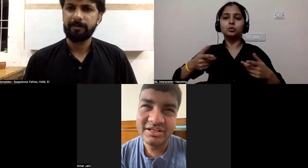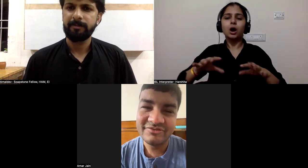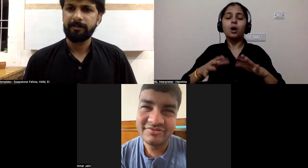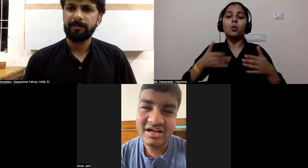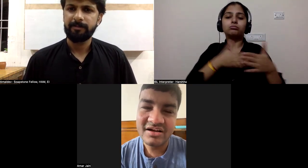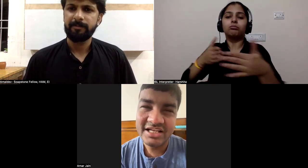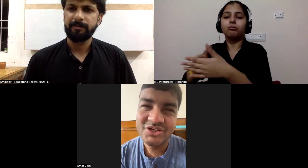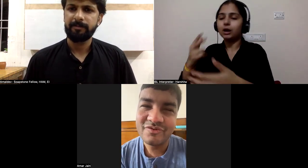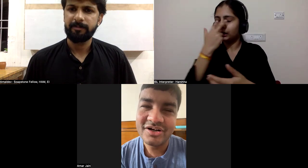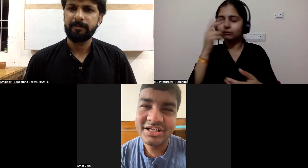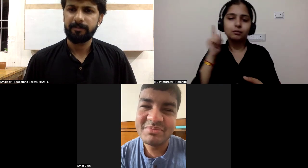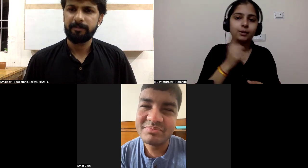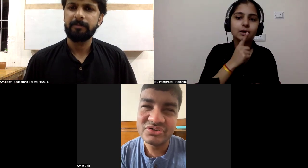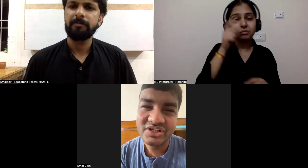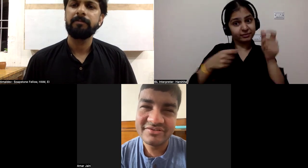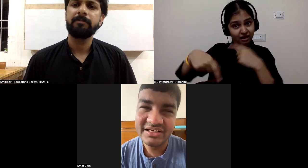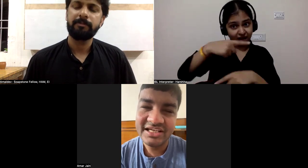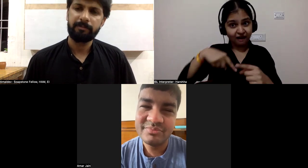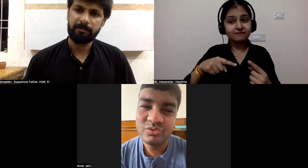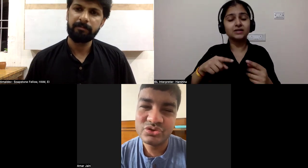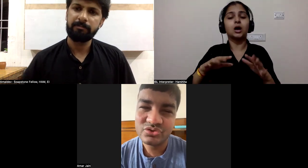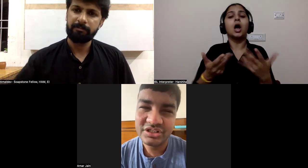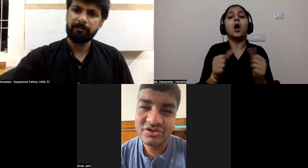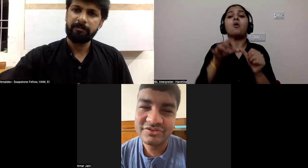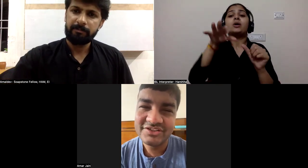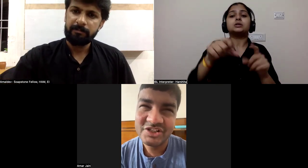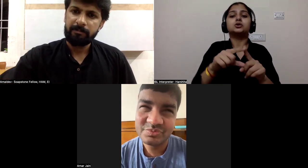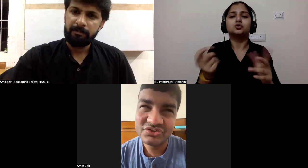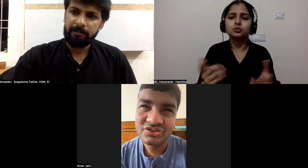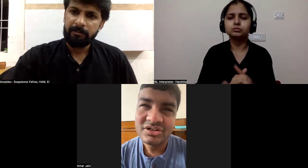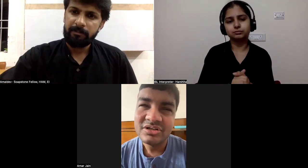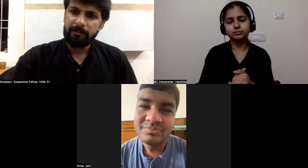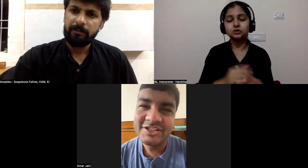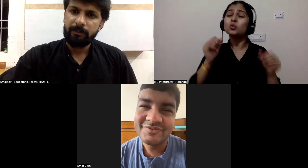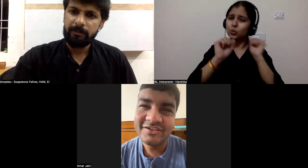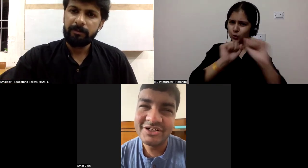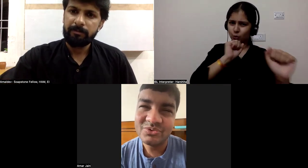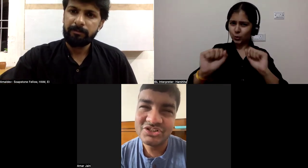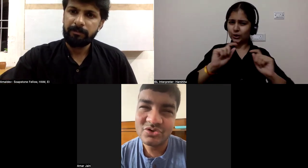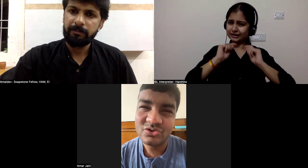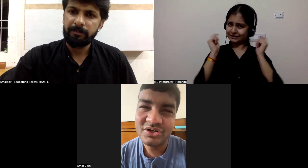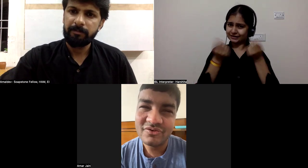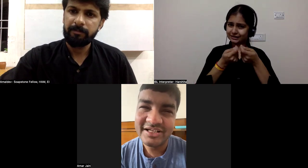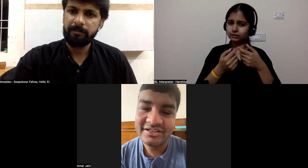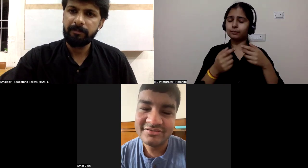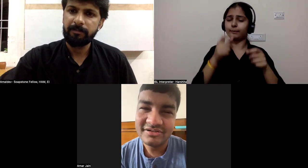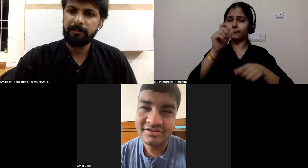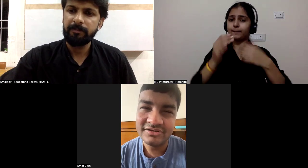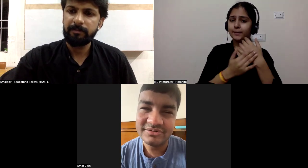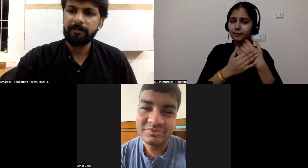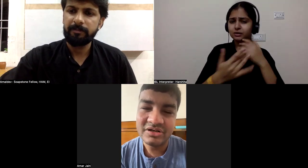So, if any of our team members have any inputs on any of these aspects, please feel free to reach out to me